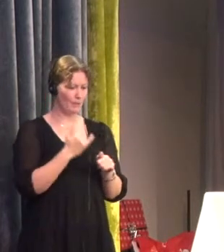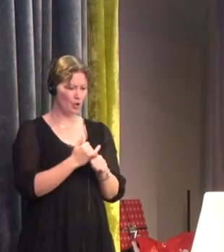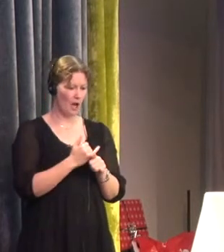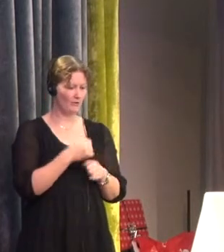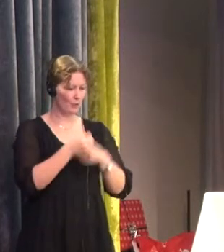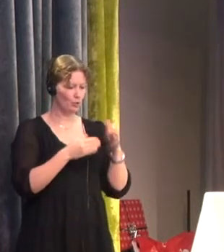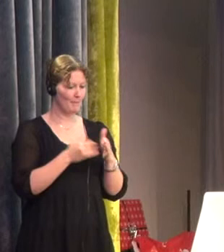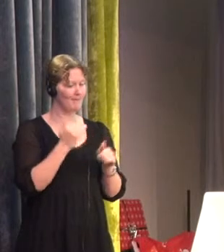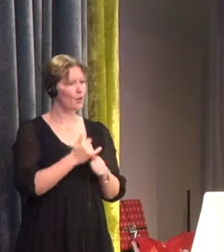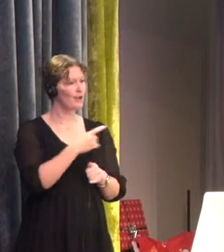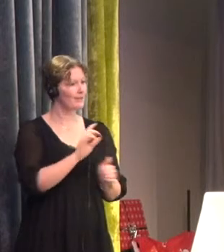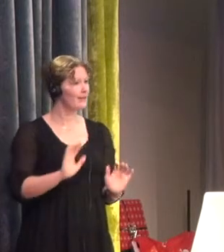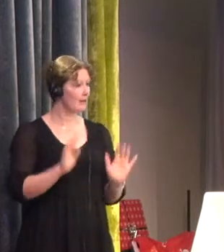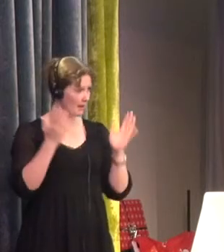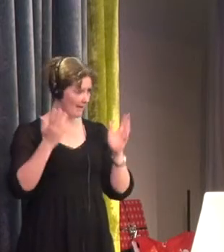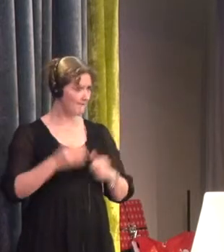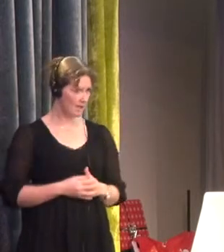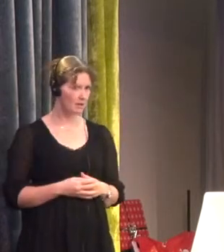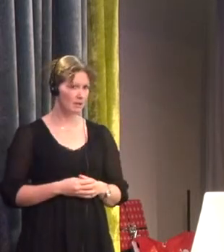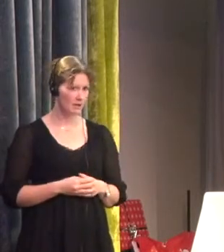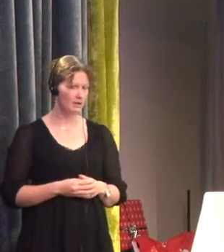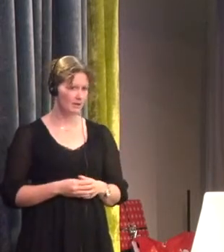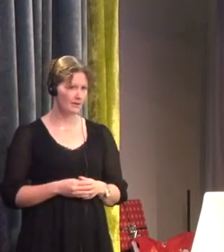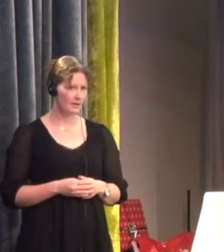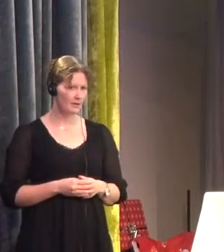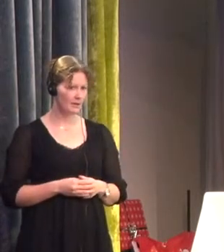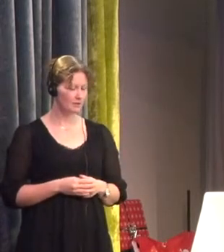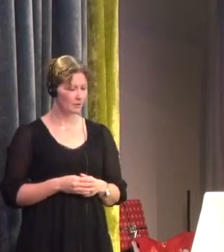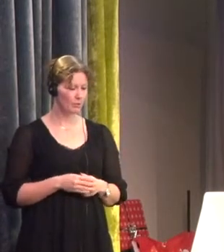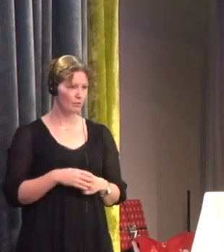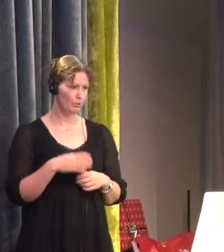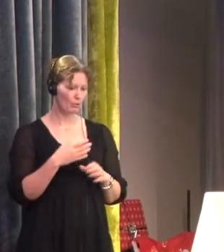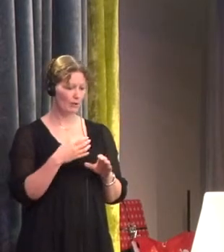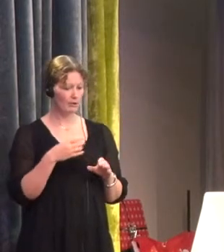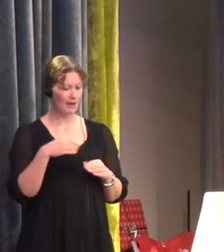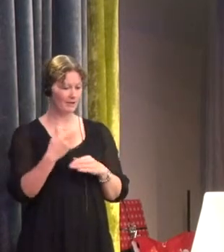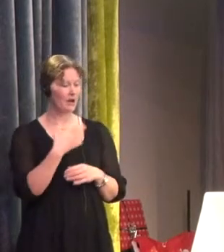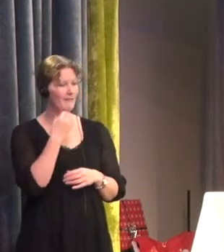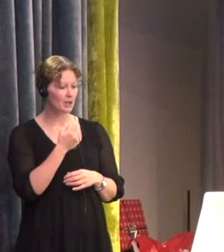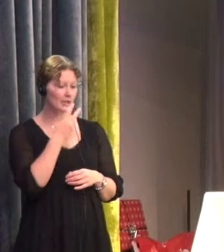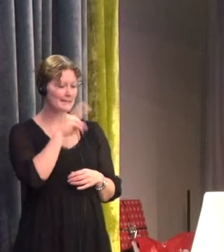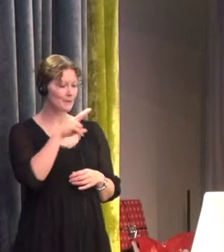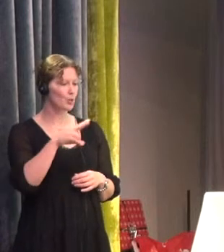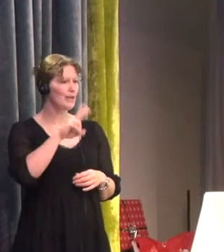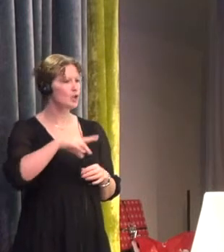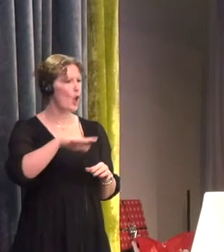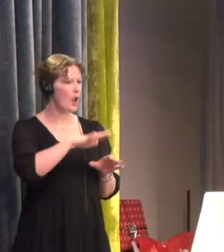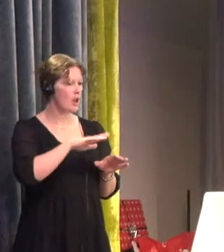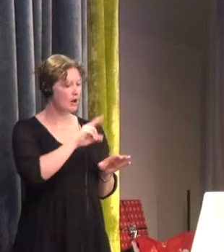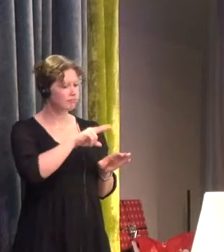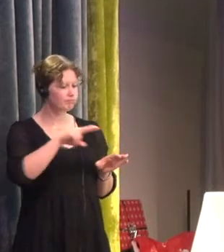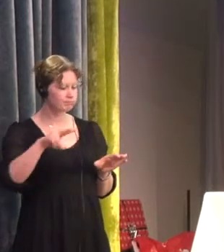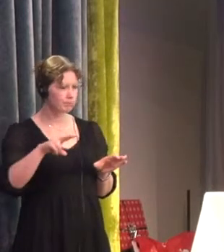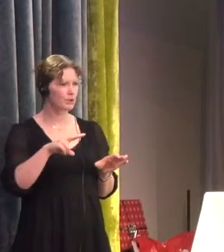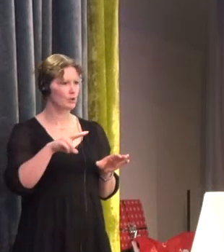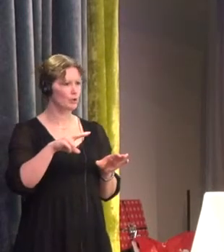done inspections in about 12 different countries. They range from the humane, and I put those in quotes, in a place like